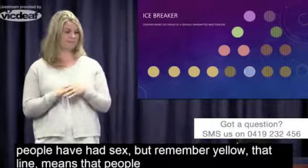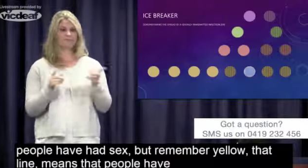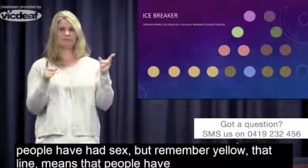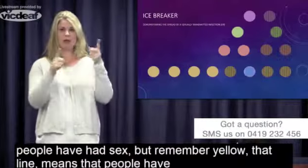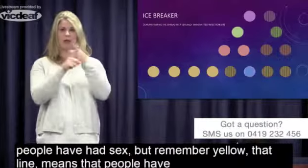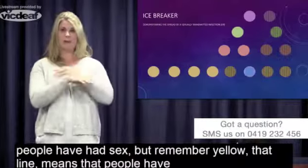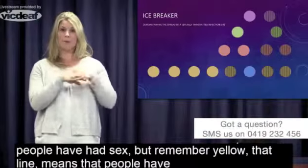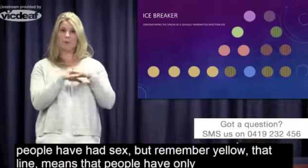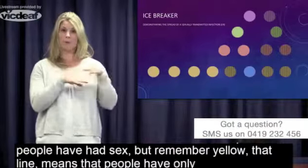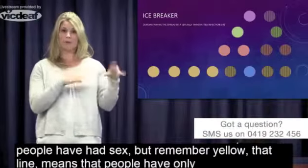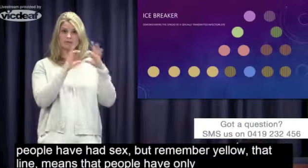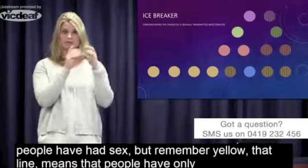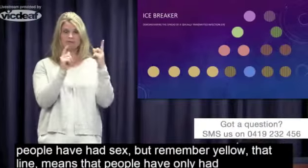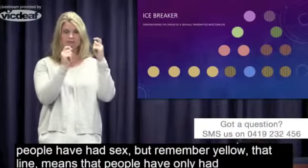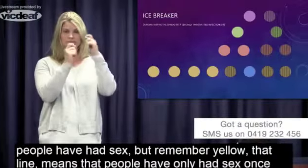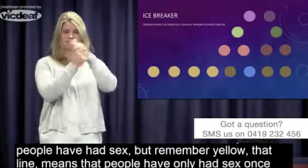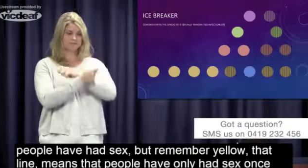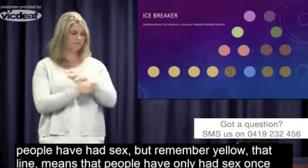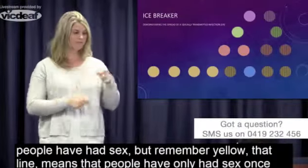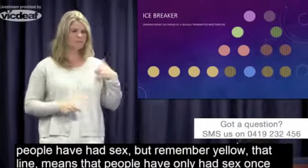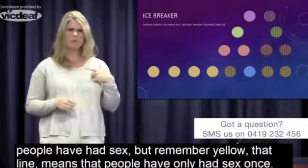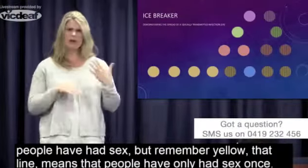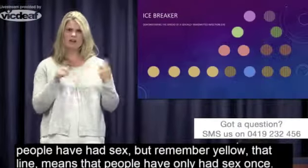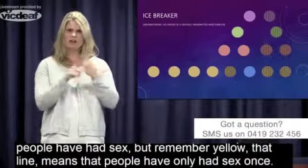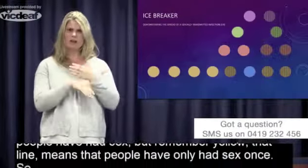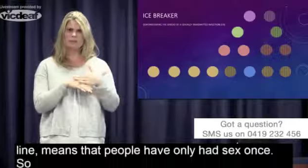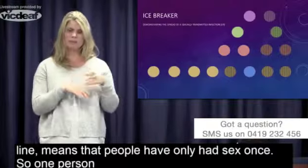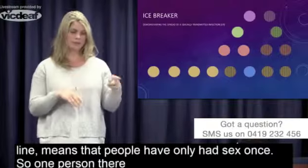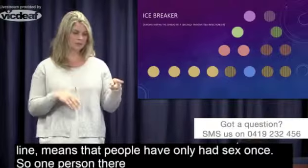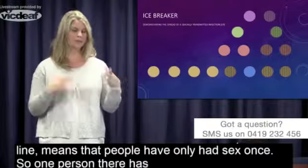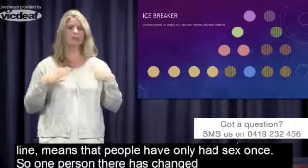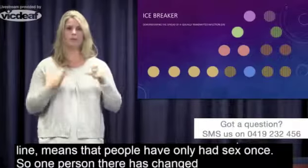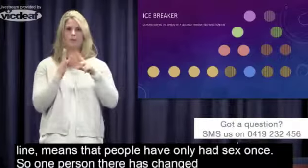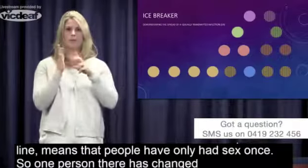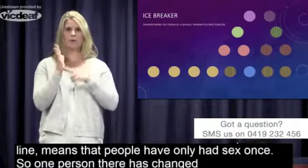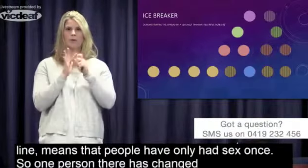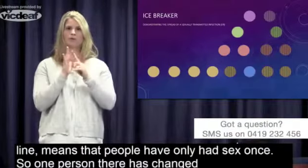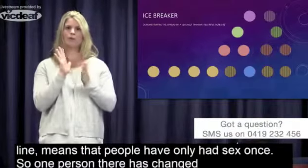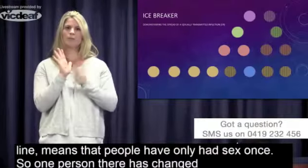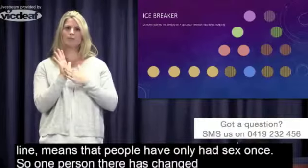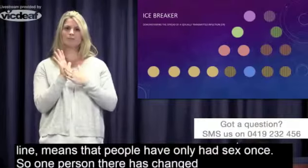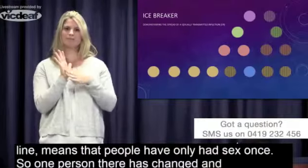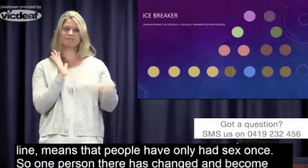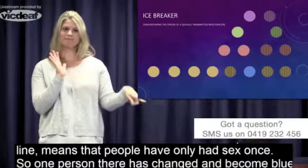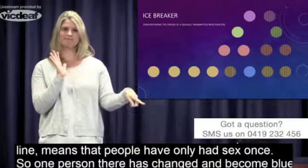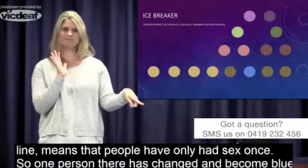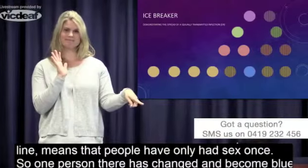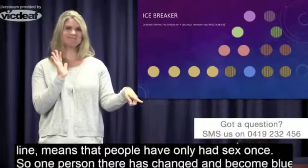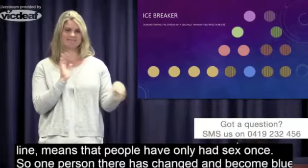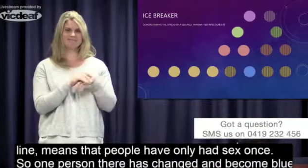And one person there has changed and become blue. Why do you think they've actually changed colour and become blue? That person actually